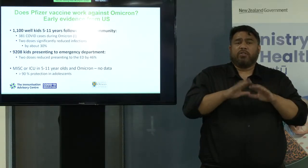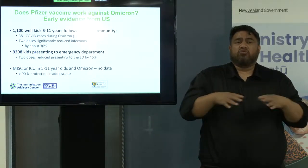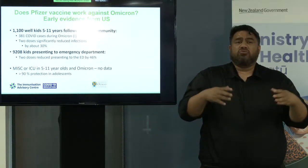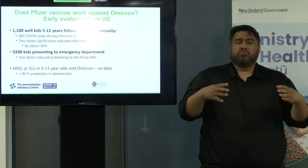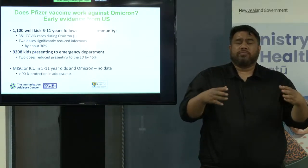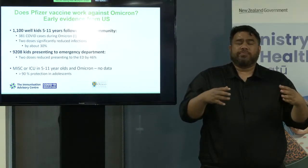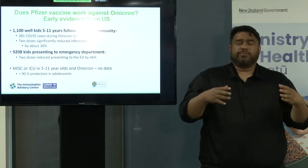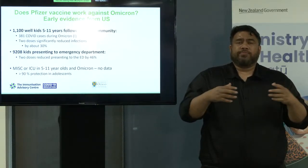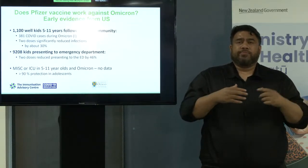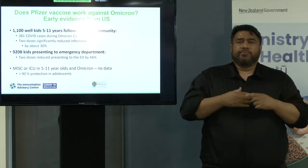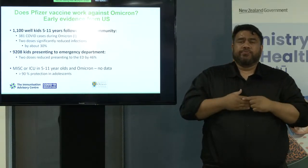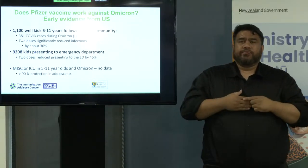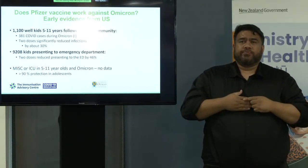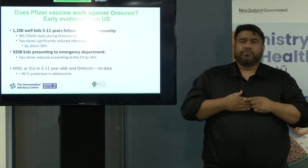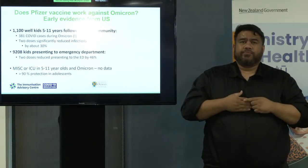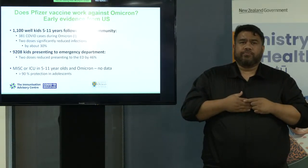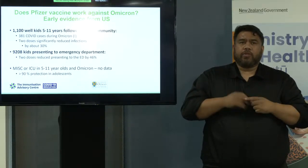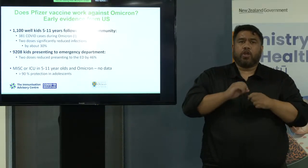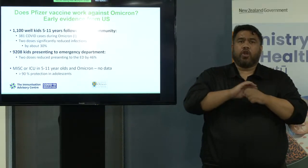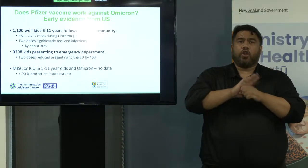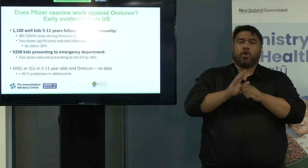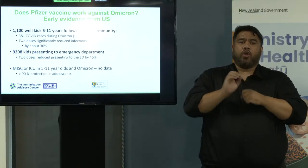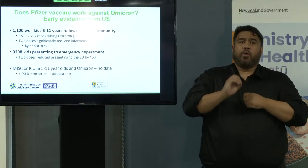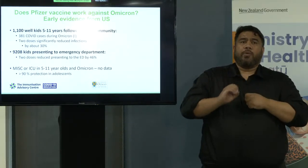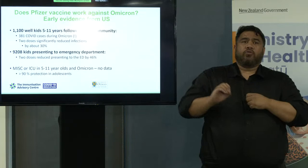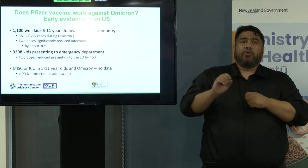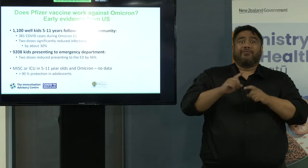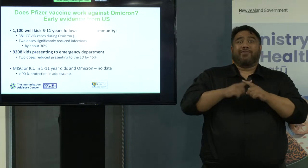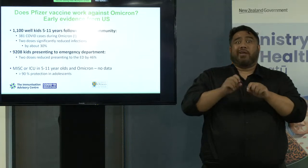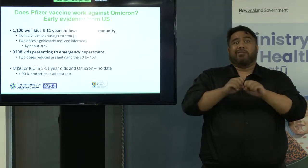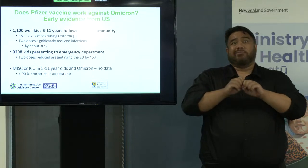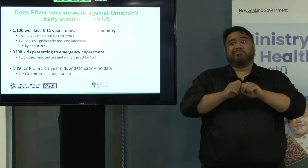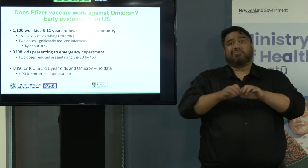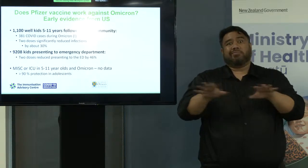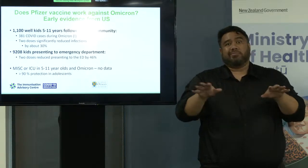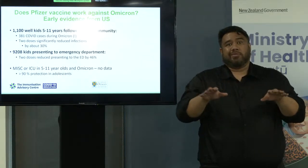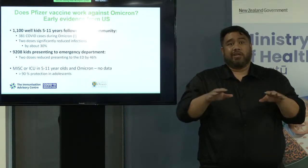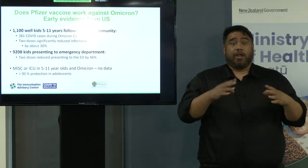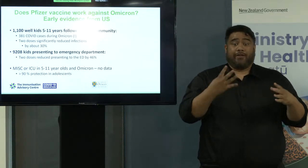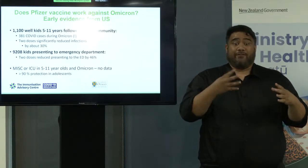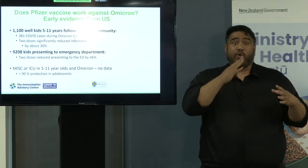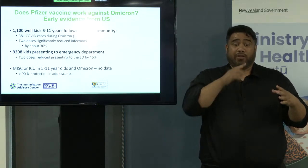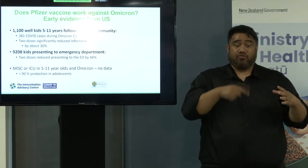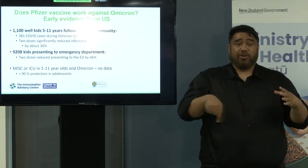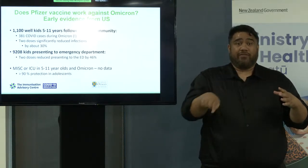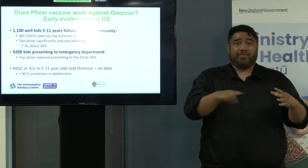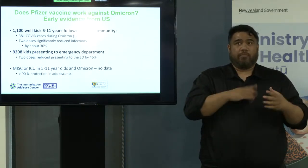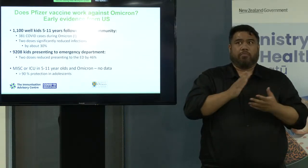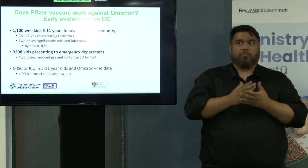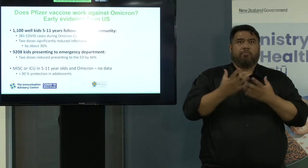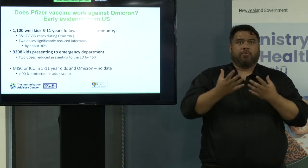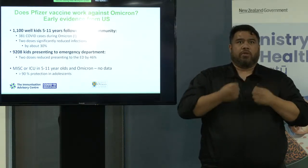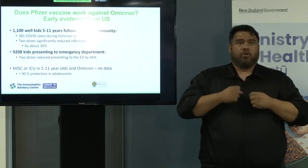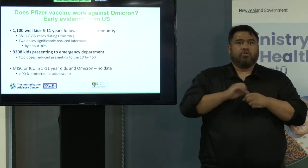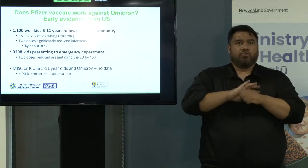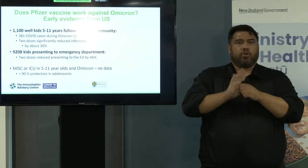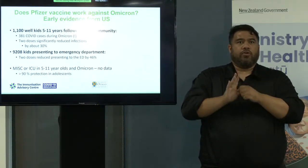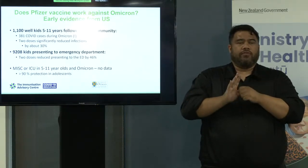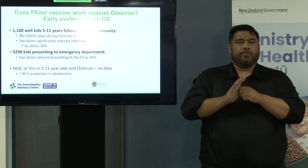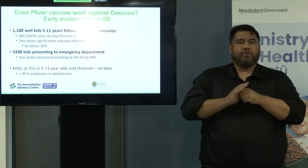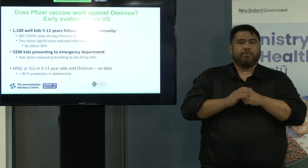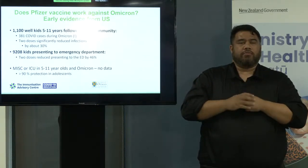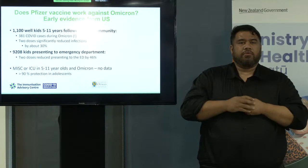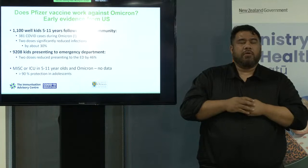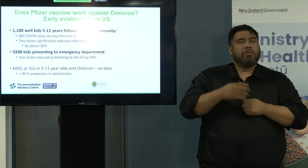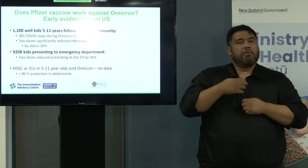an indication of how Omicron's been sweeping through the US was almost 400 of them actually were cases of Omicron. And they did